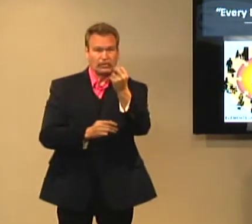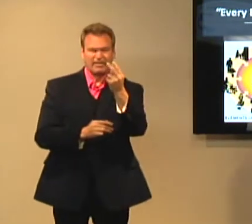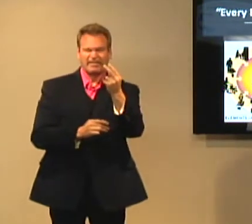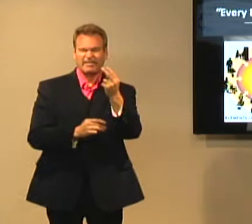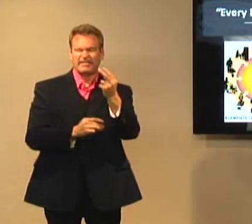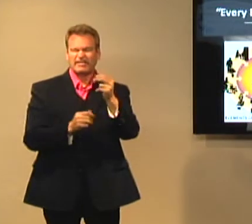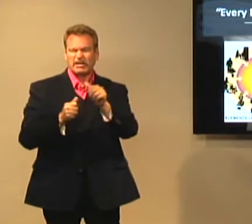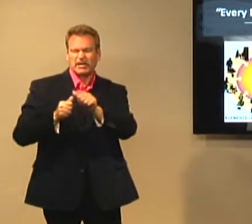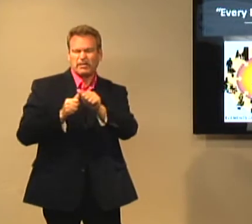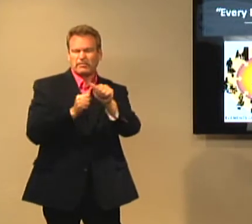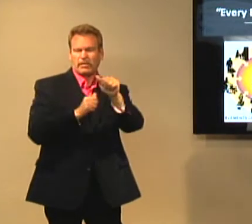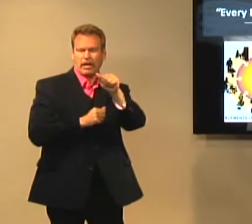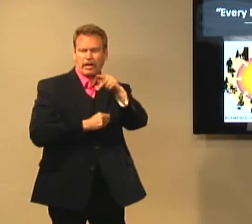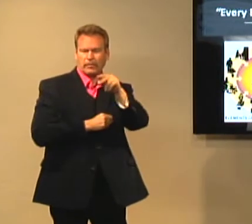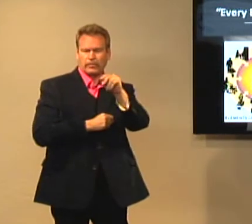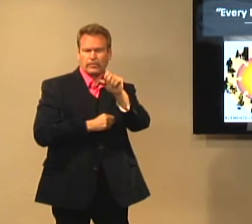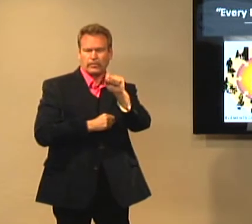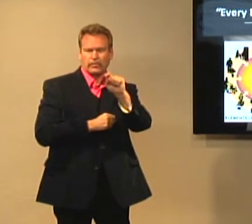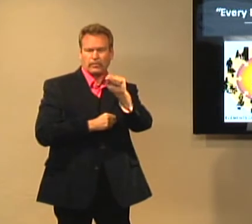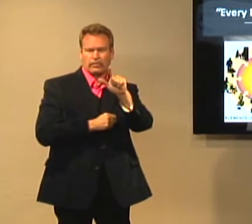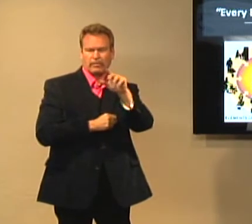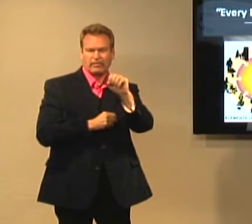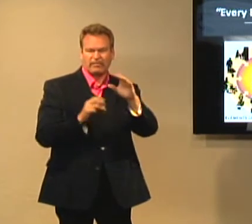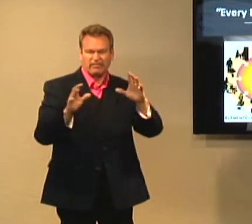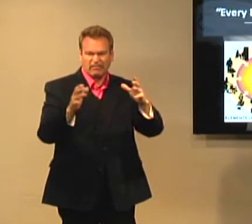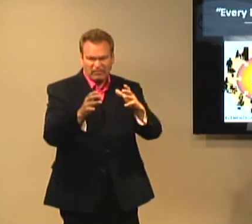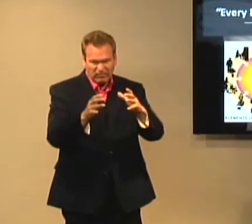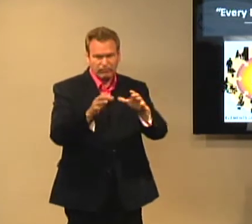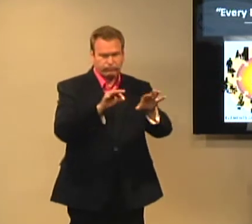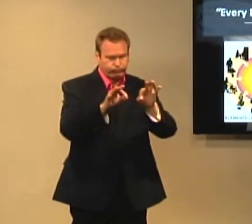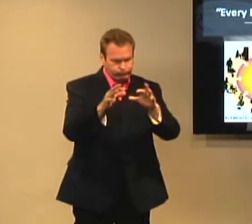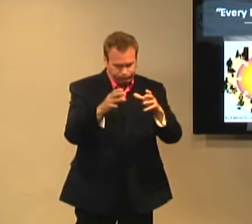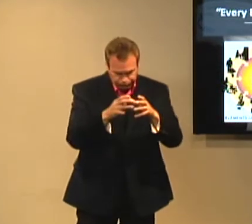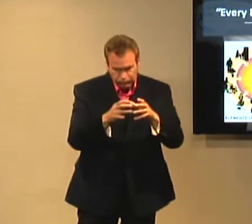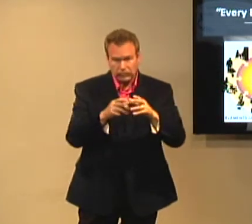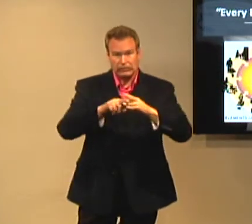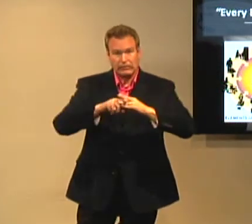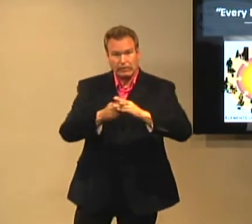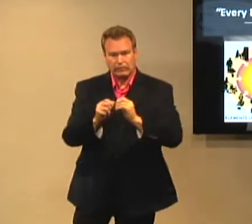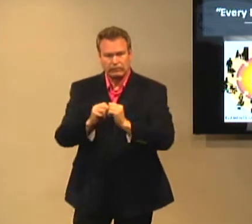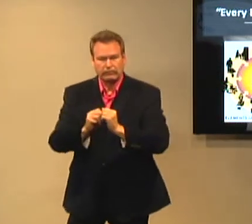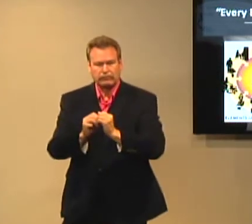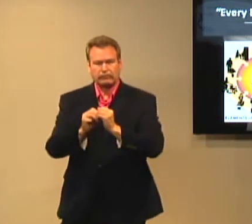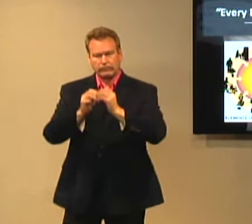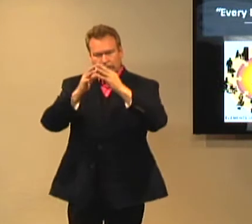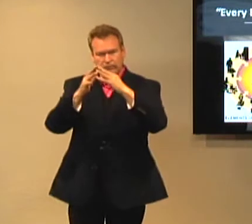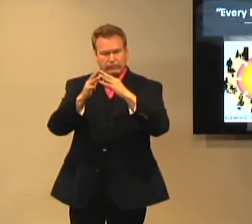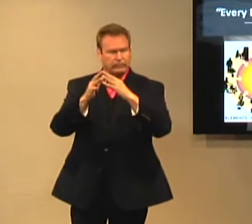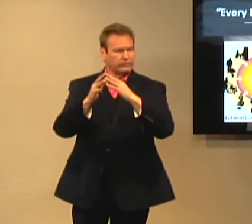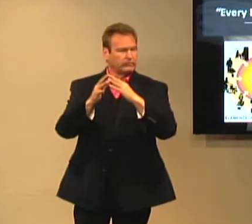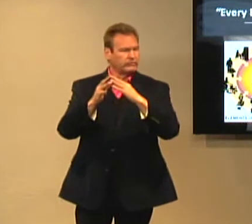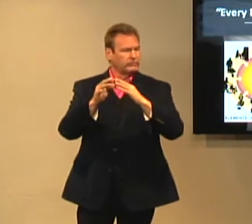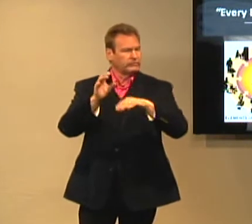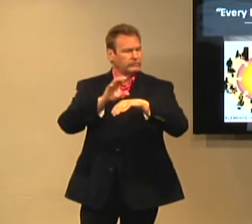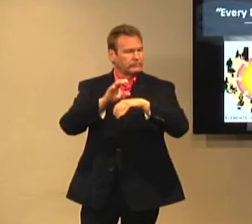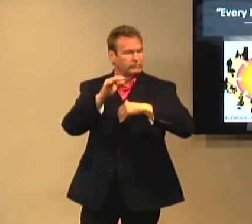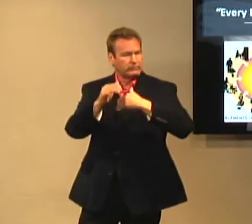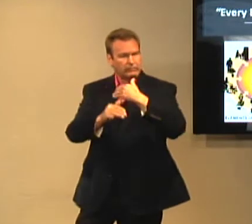In the beginning of the church, in the beginning of time, again, believers, God chose 12 apostles to establish